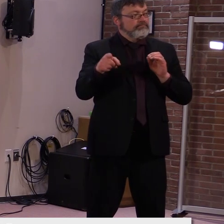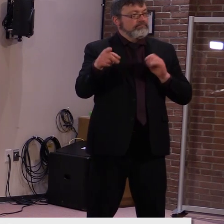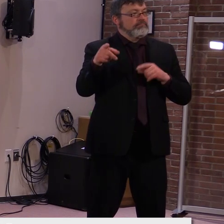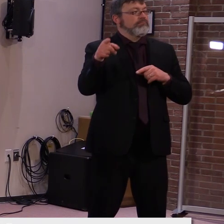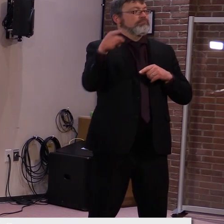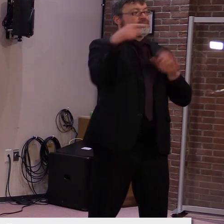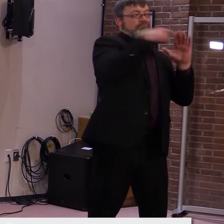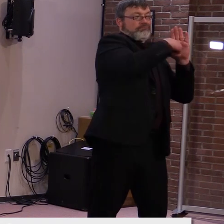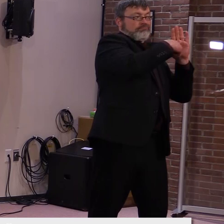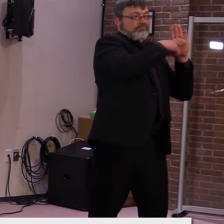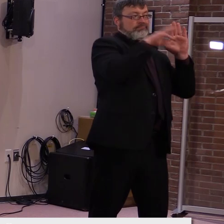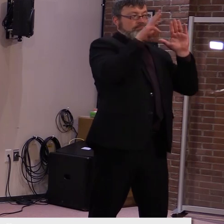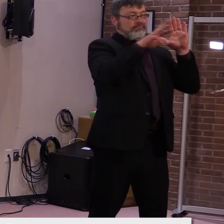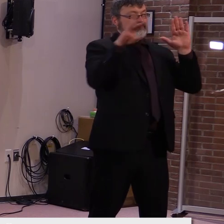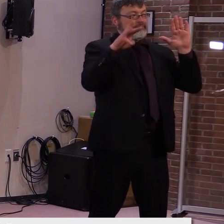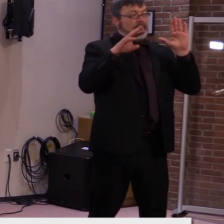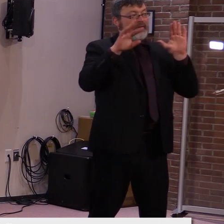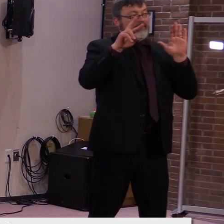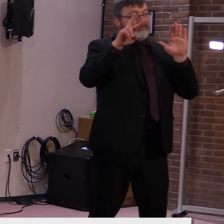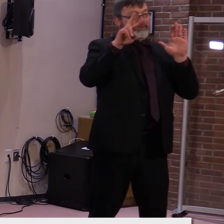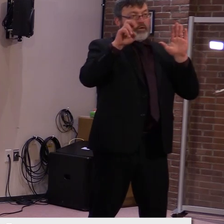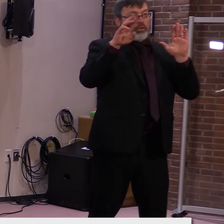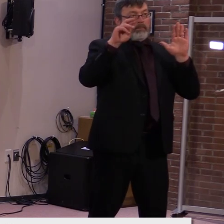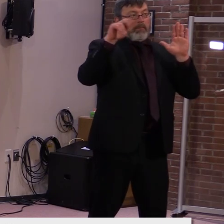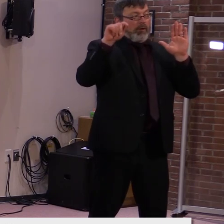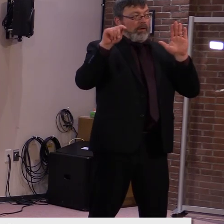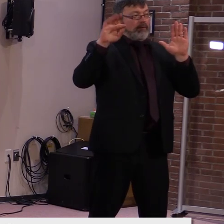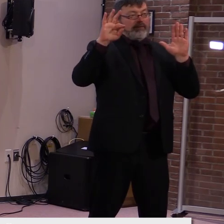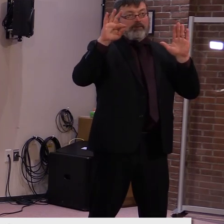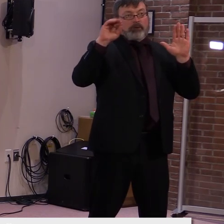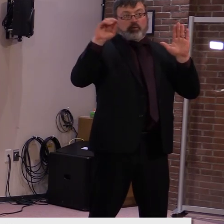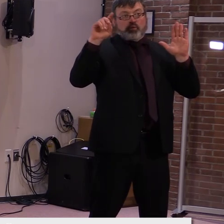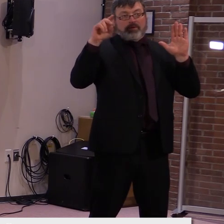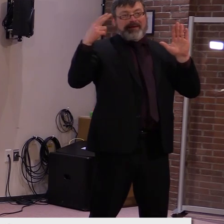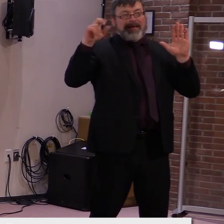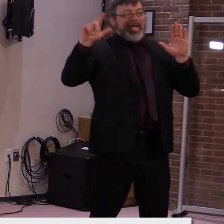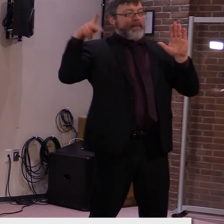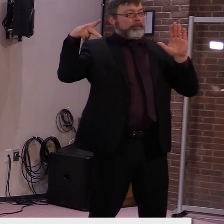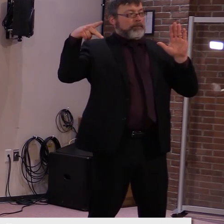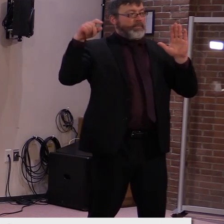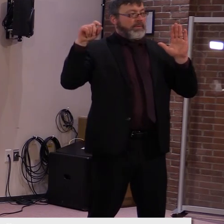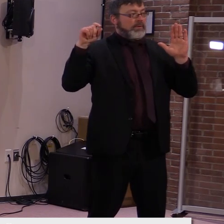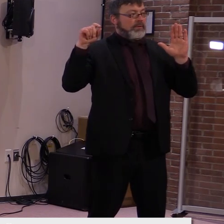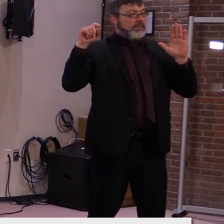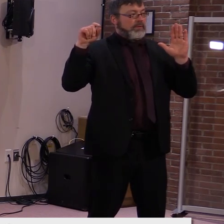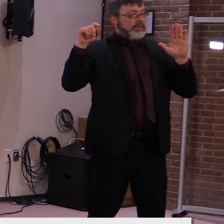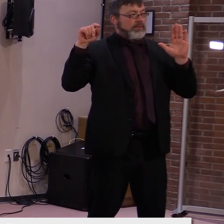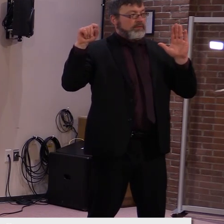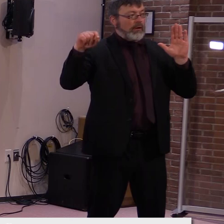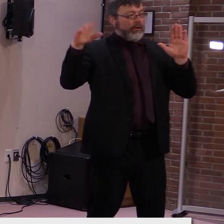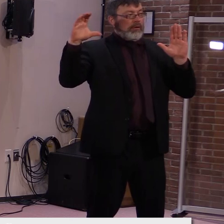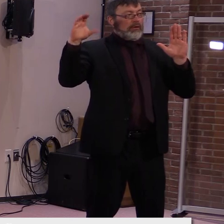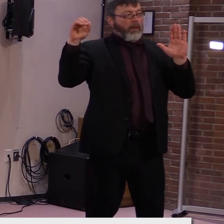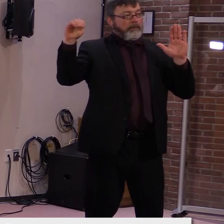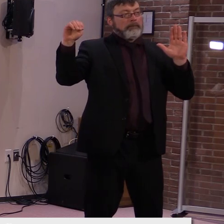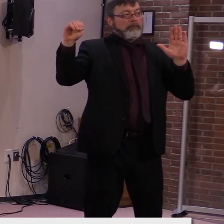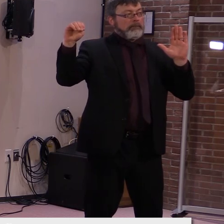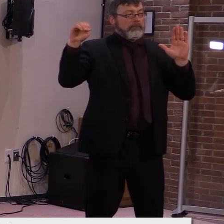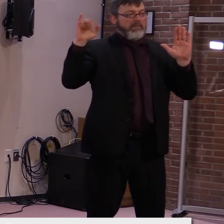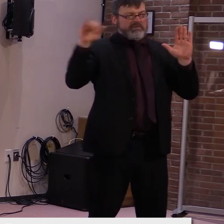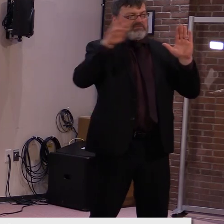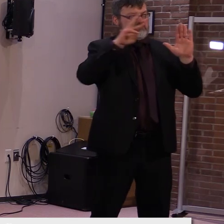vermontfoodhelp.com, for more information. I want to thank everyone, and now I'll turn it over to Dr. Levine for a health update.